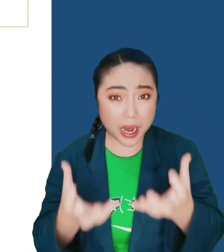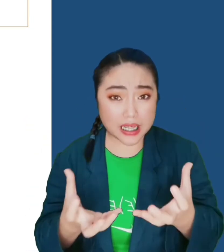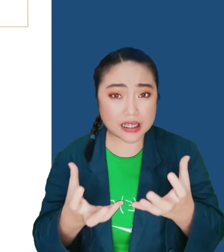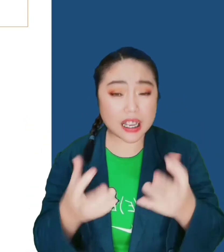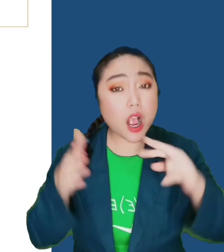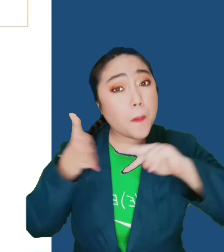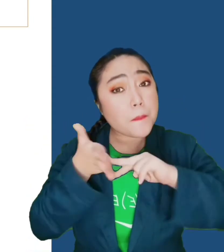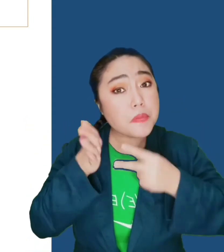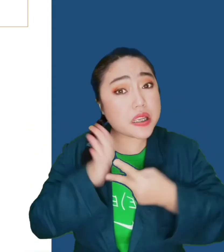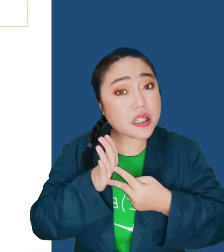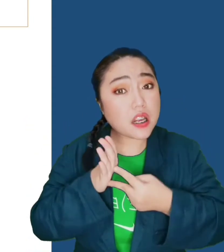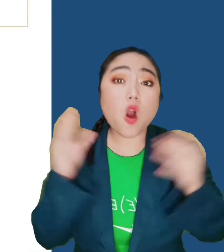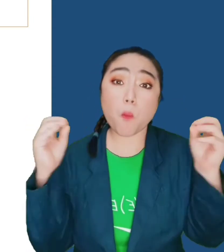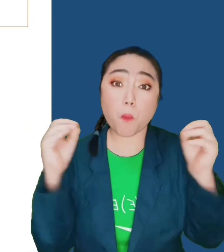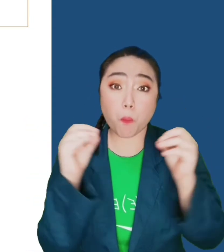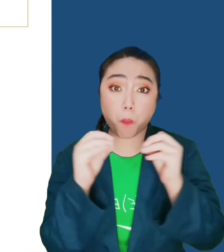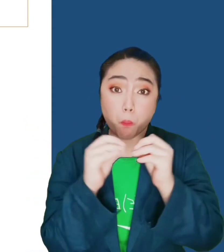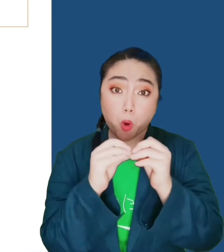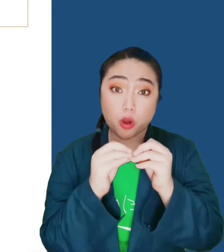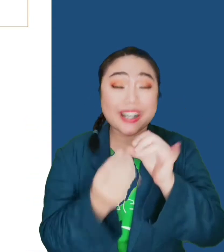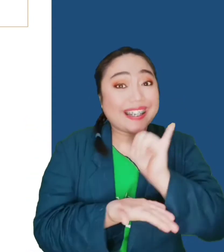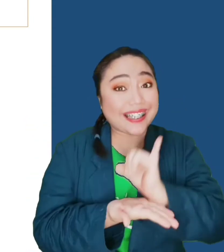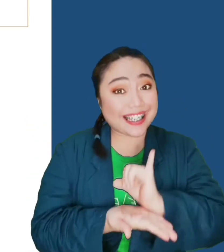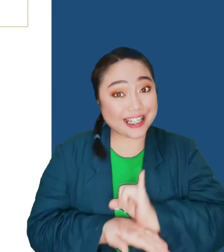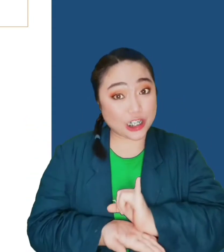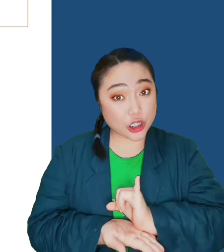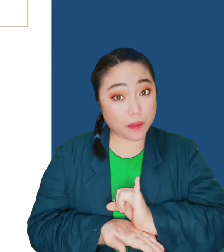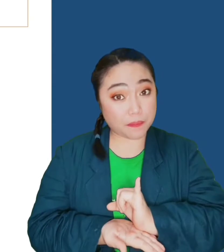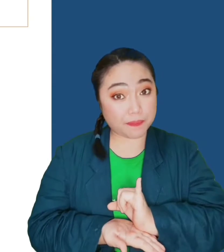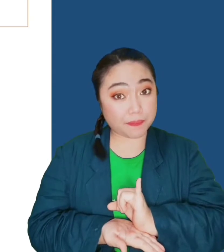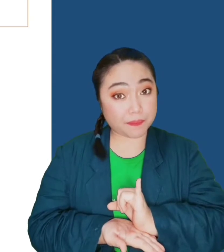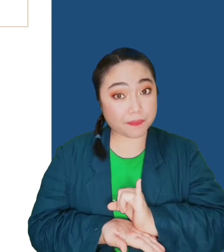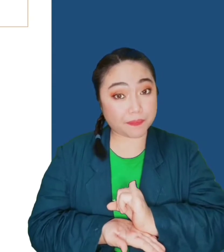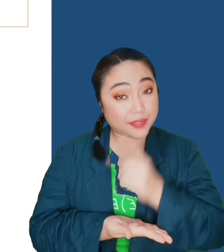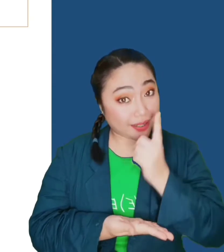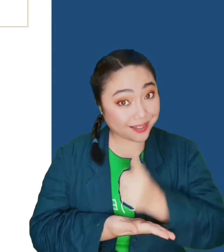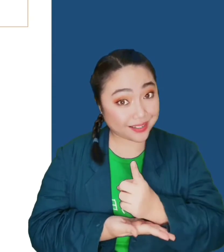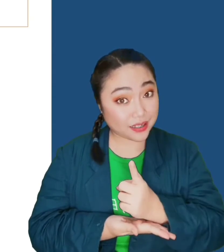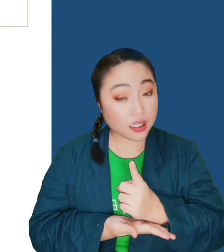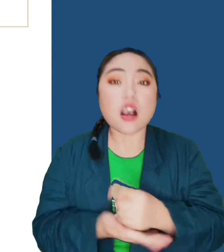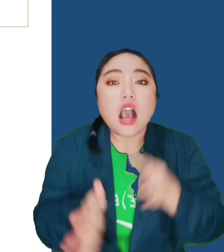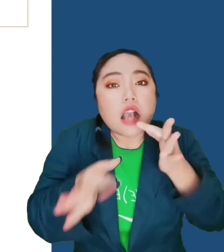if an object has more mass, it means it has more inertia.